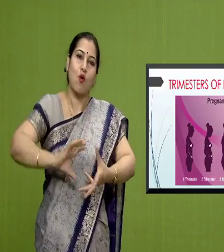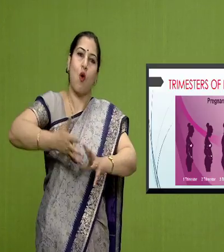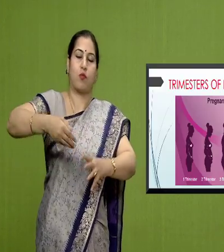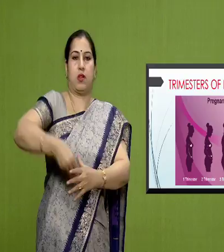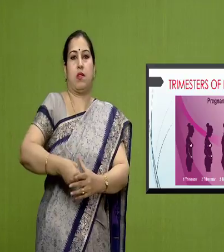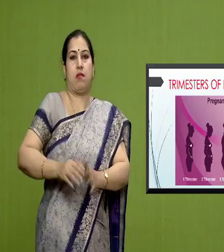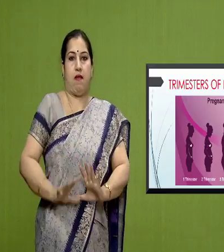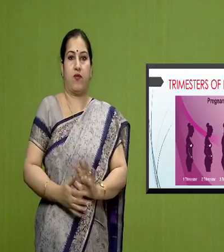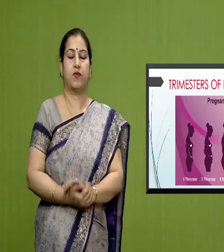embryo.